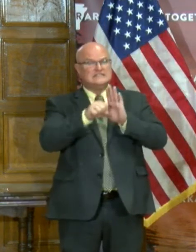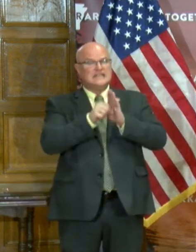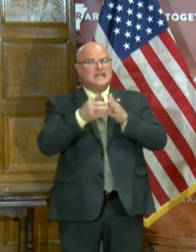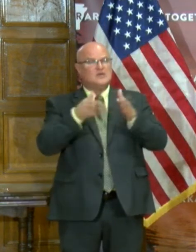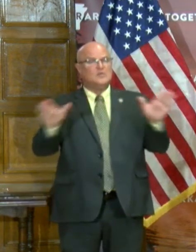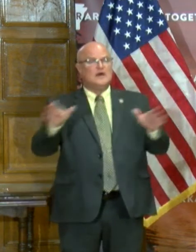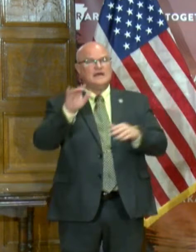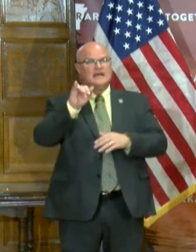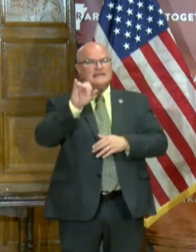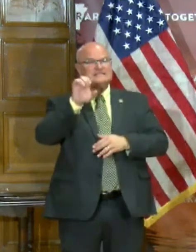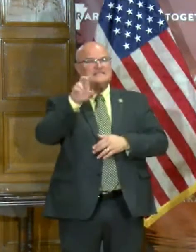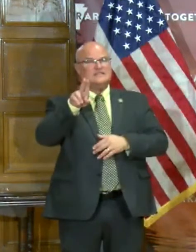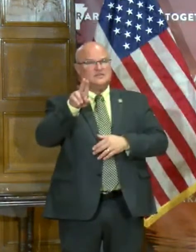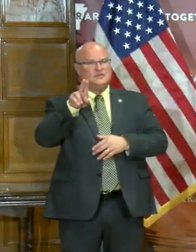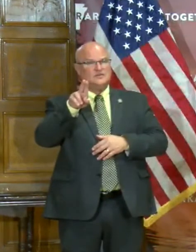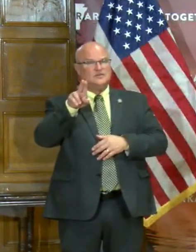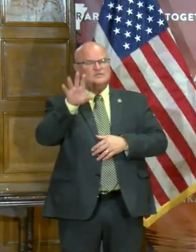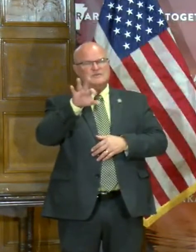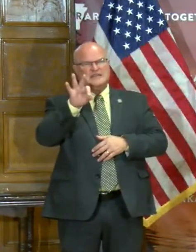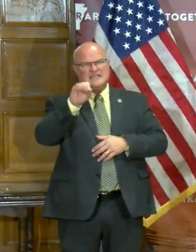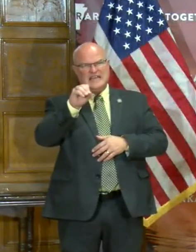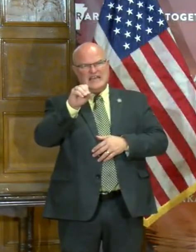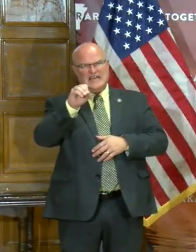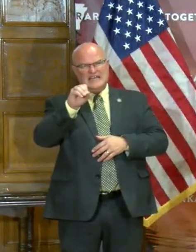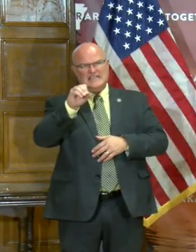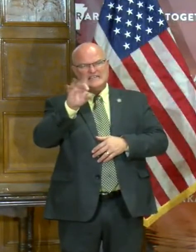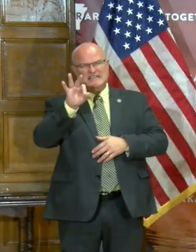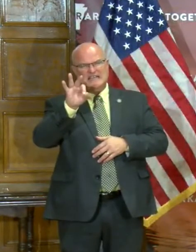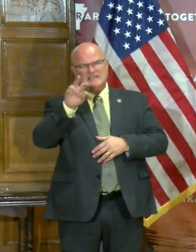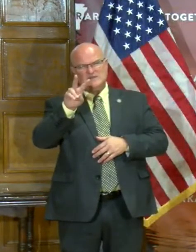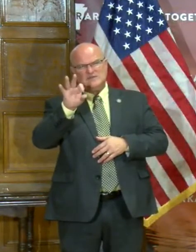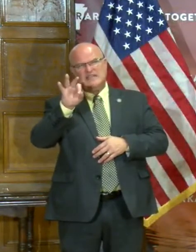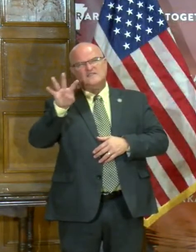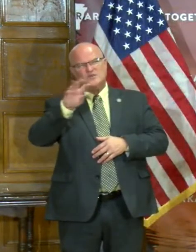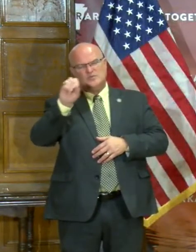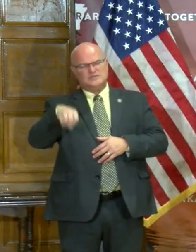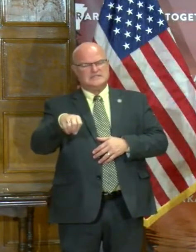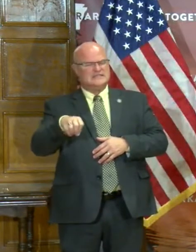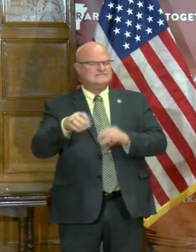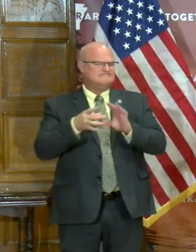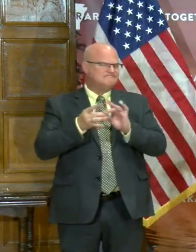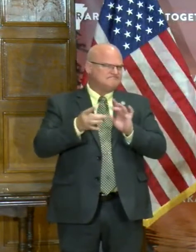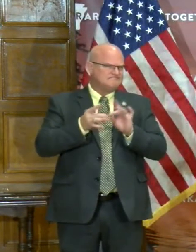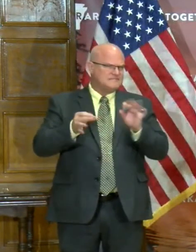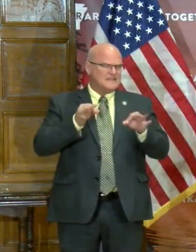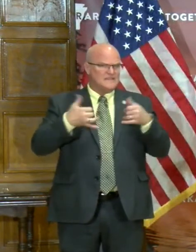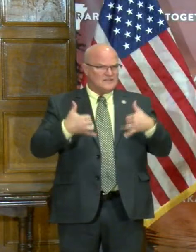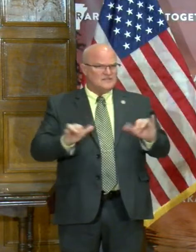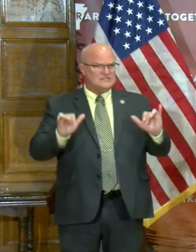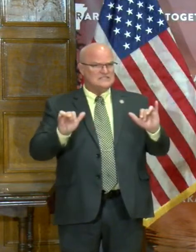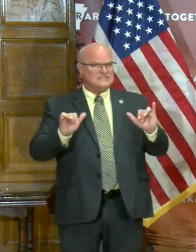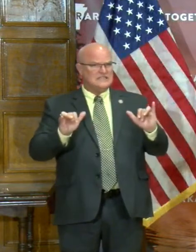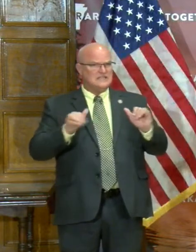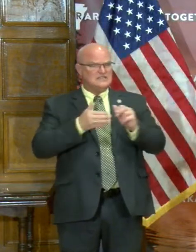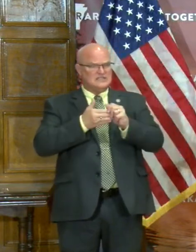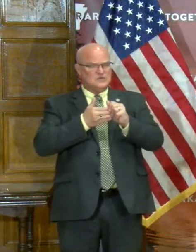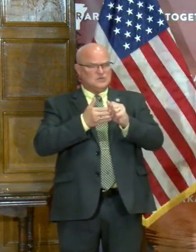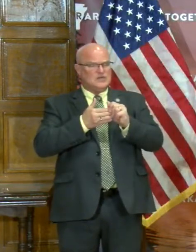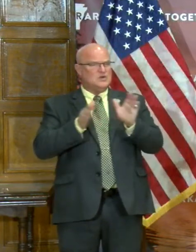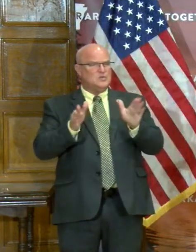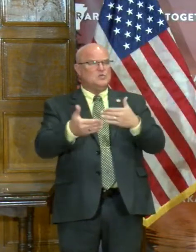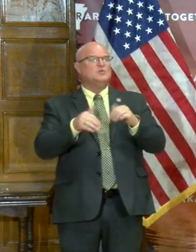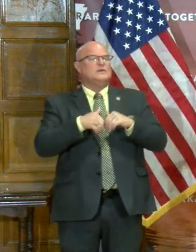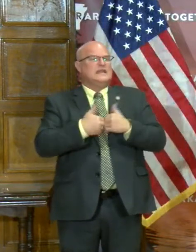ICU occupancy sort of floating around 92 to 94%. I guess, can you speak to whether there still is wiggle room at this point,